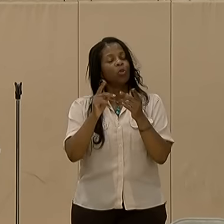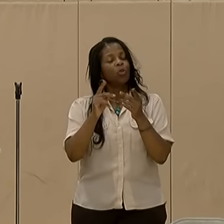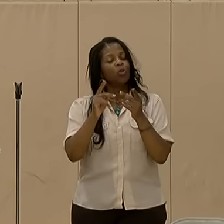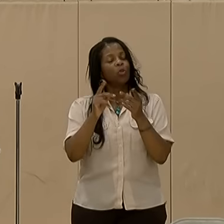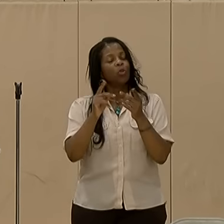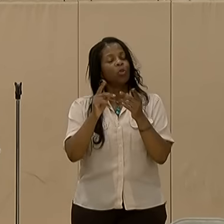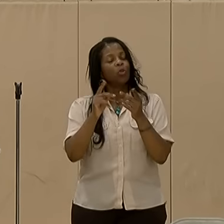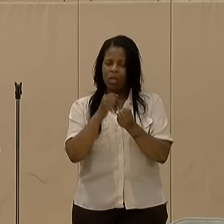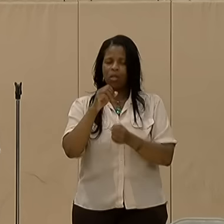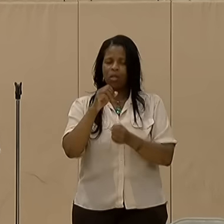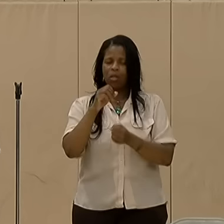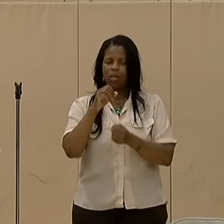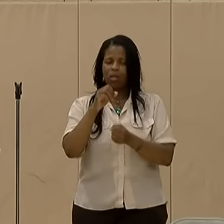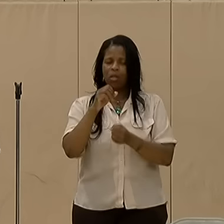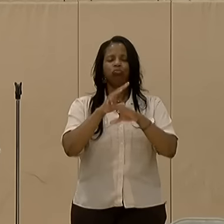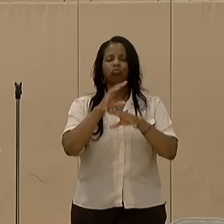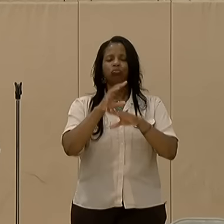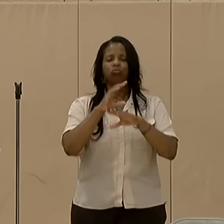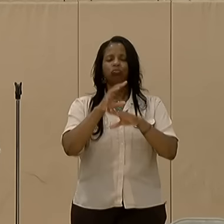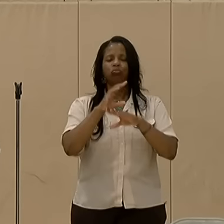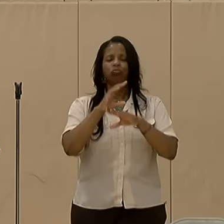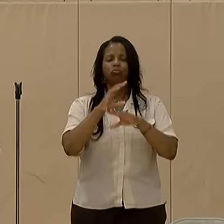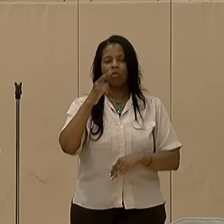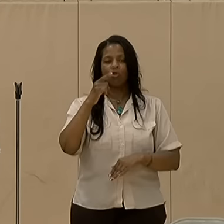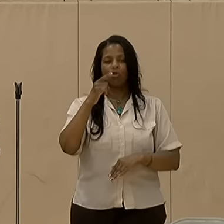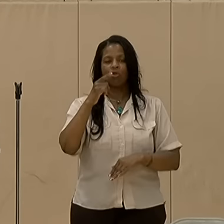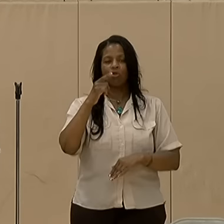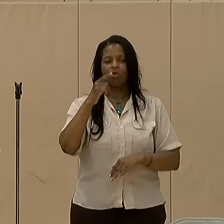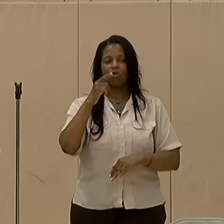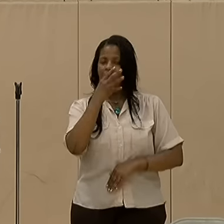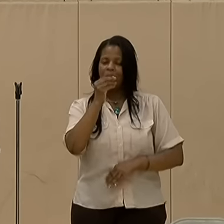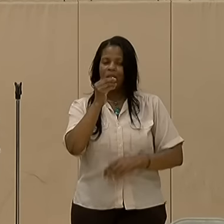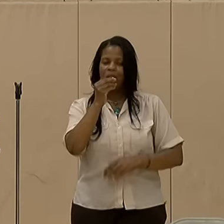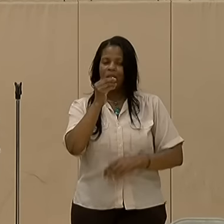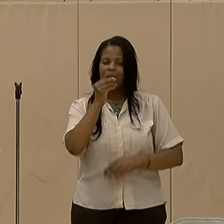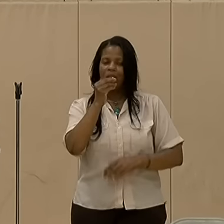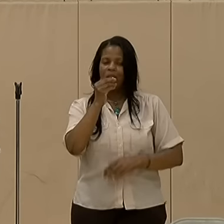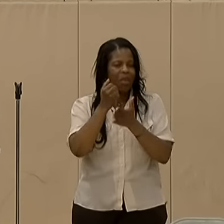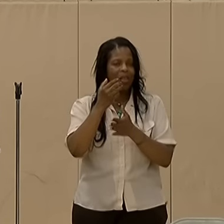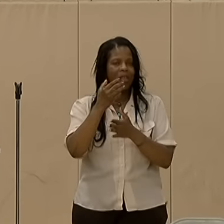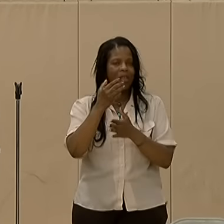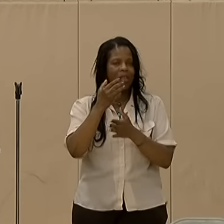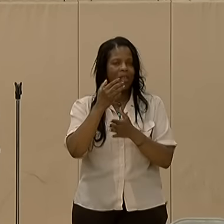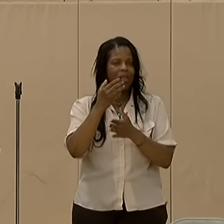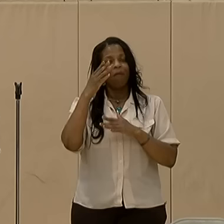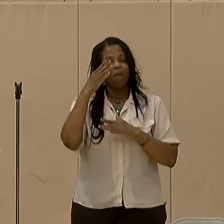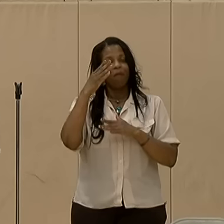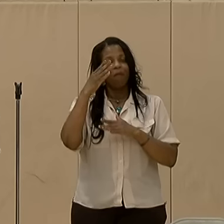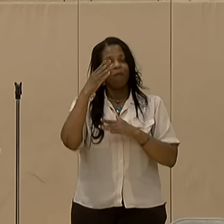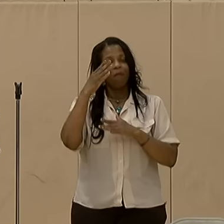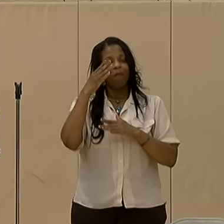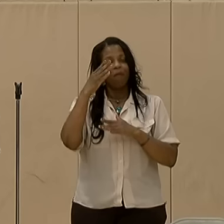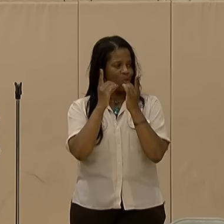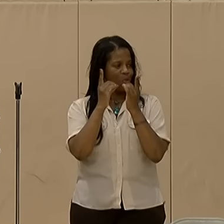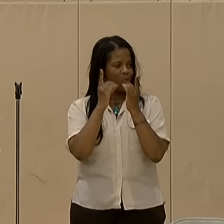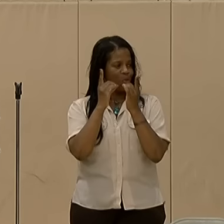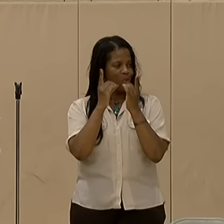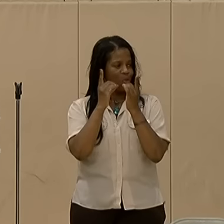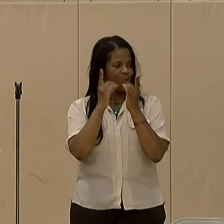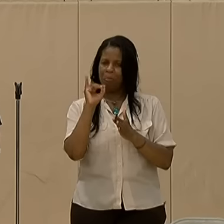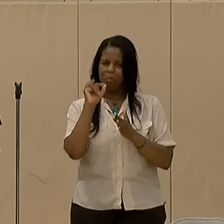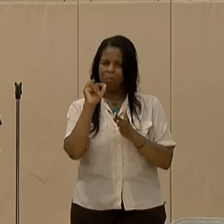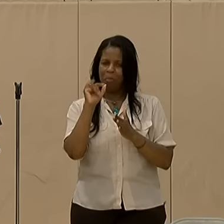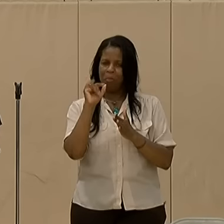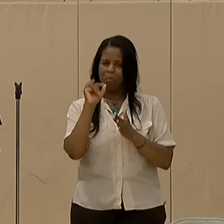helping with the fire department and the firefighting operations in various ways, and that plays a big part in making this